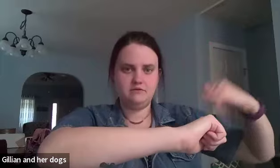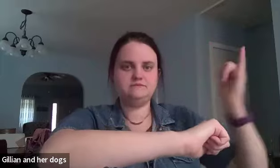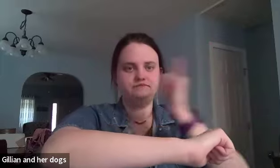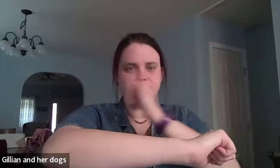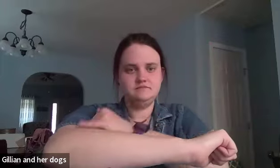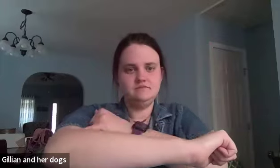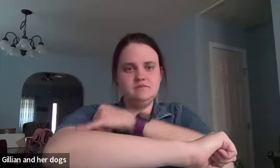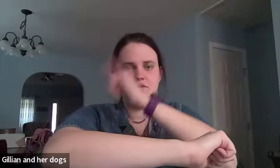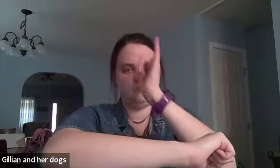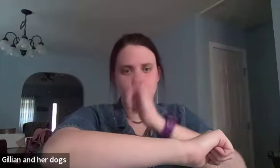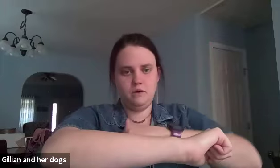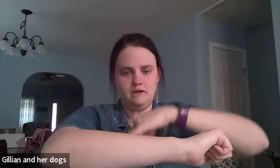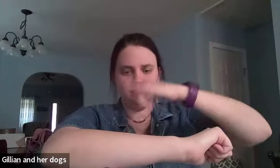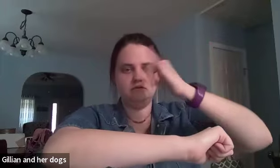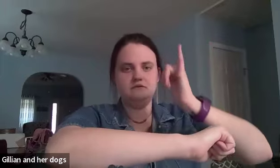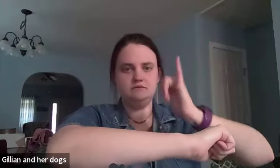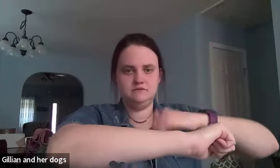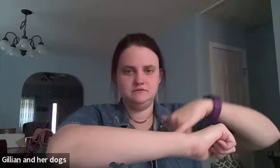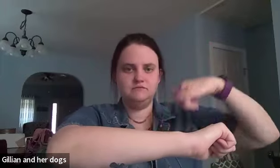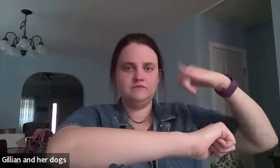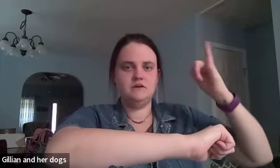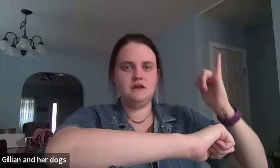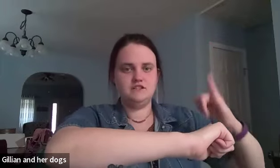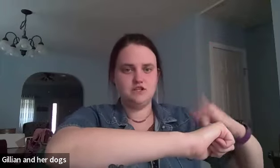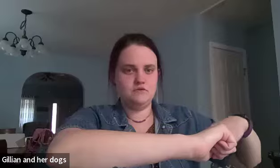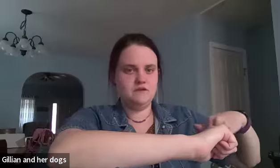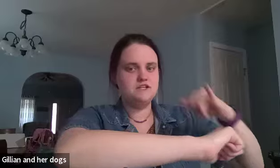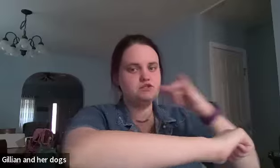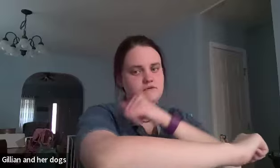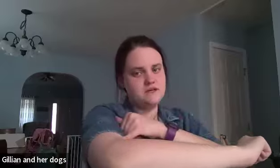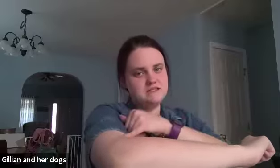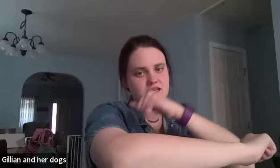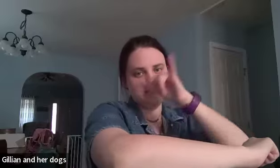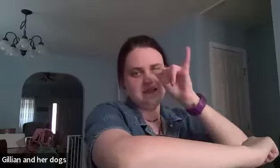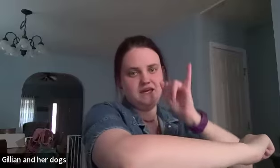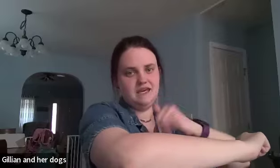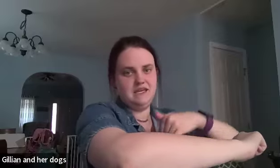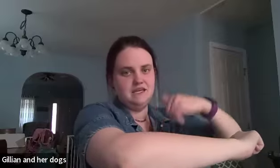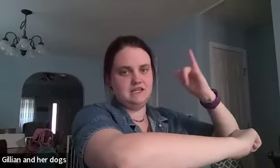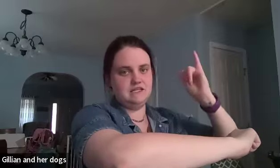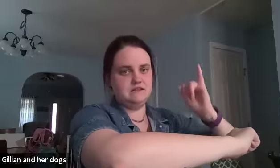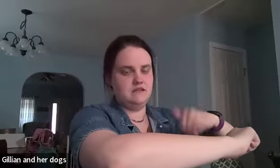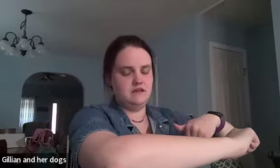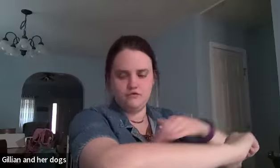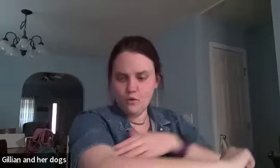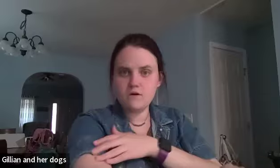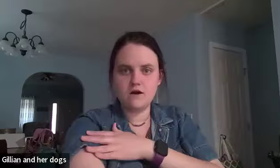whale, whale. And so the visual of this is like it is the